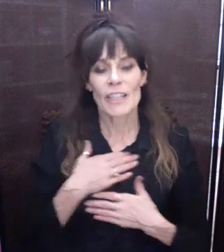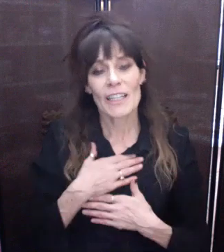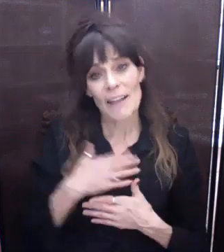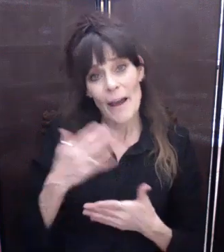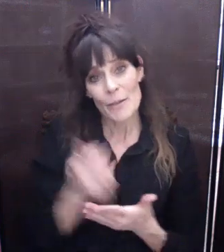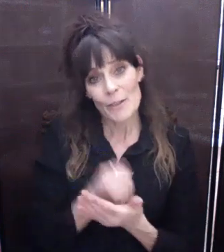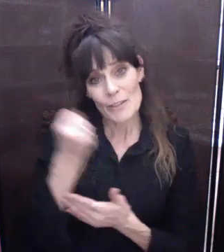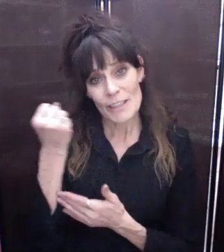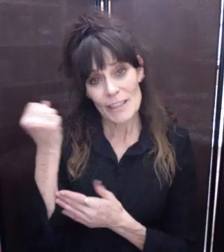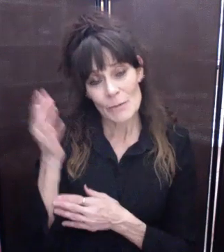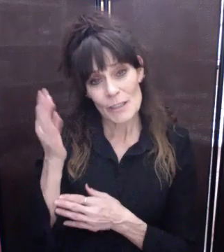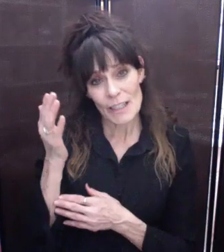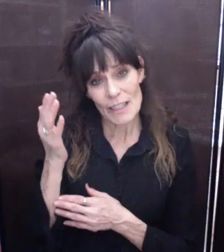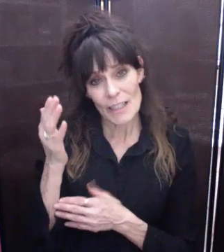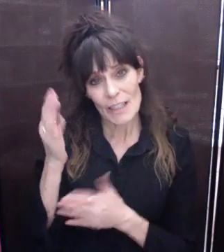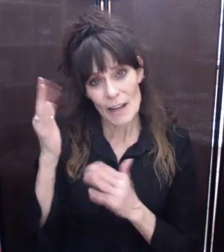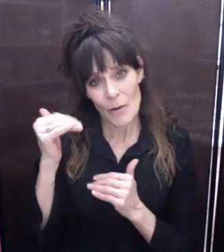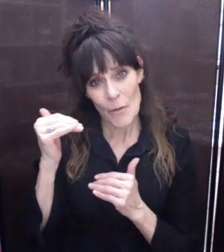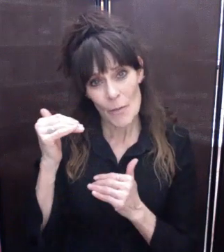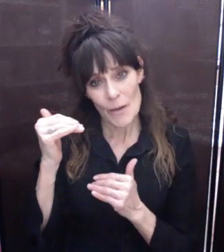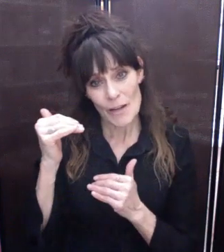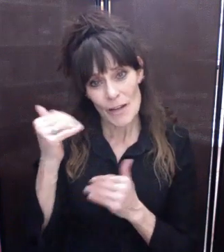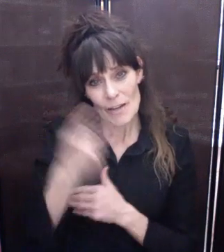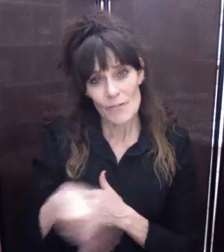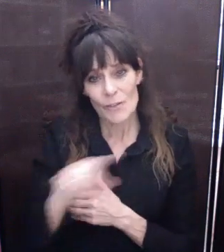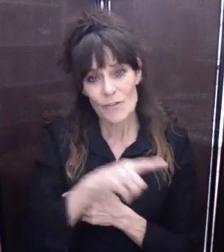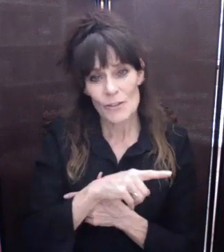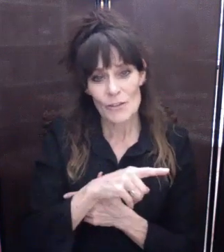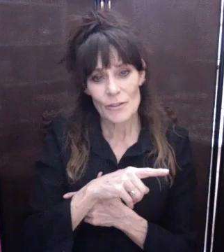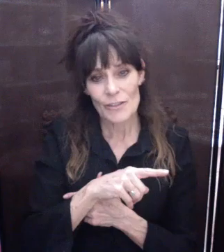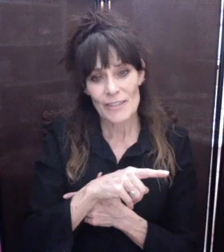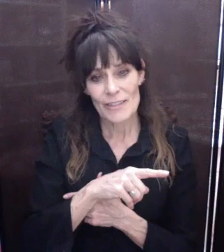present it. And I hope a few of you got something out of it. That's all I got.